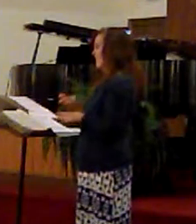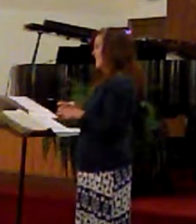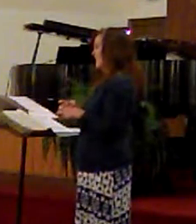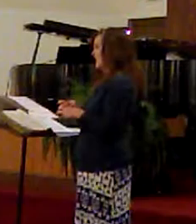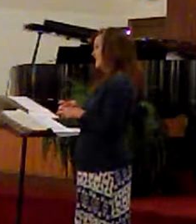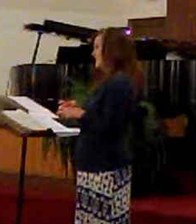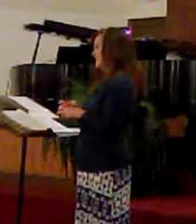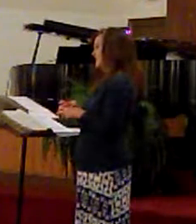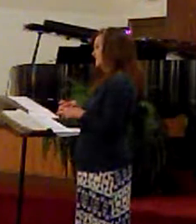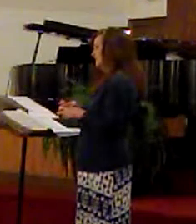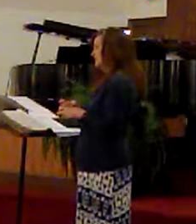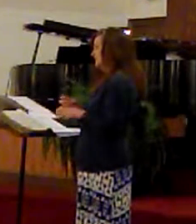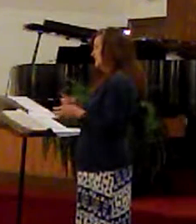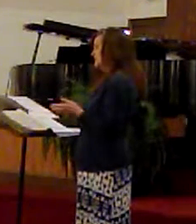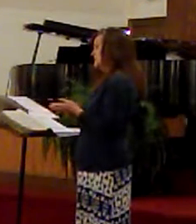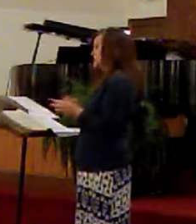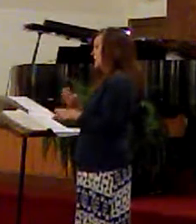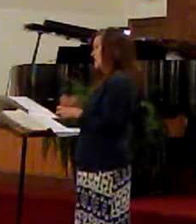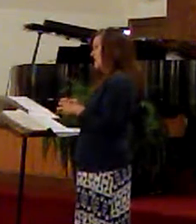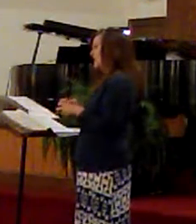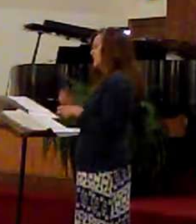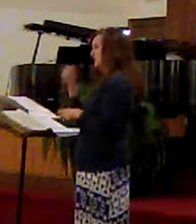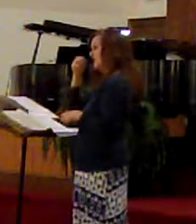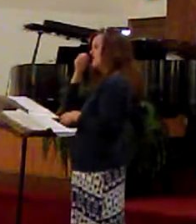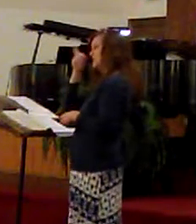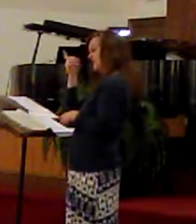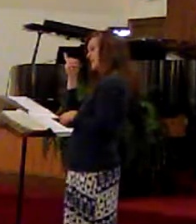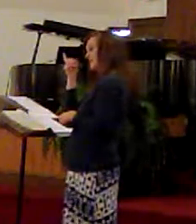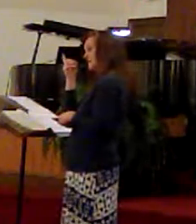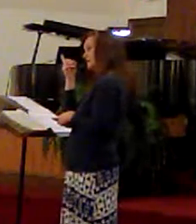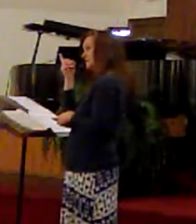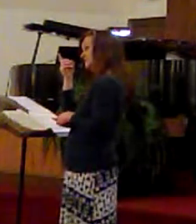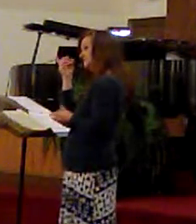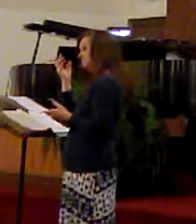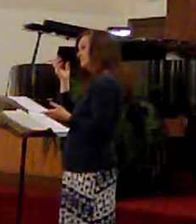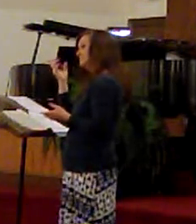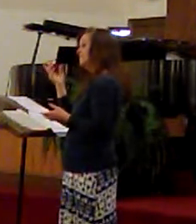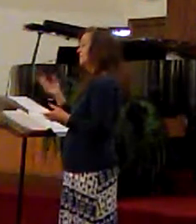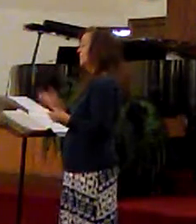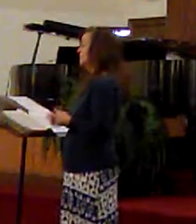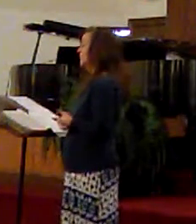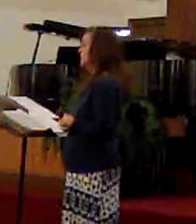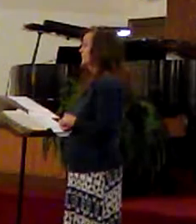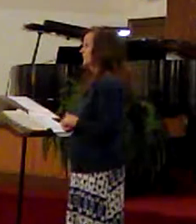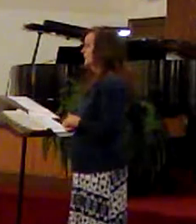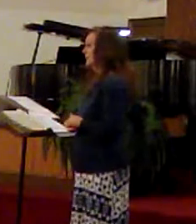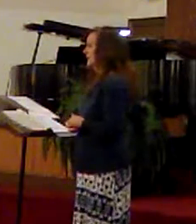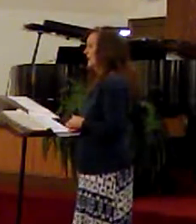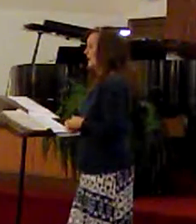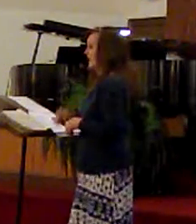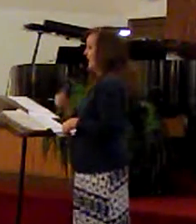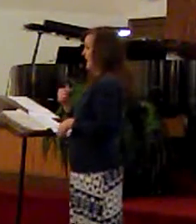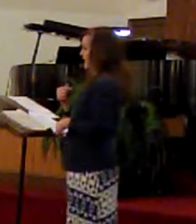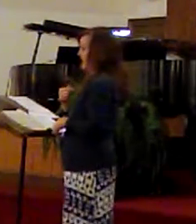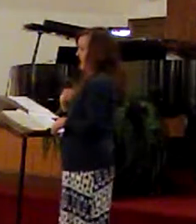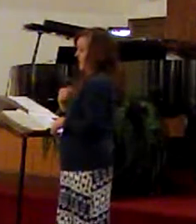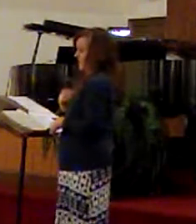understand sometimes. Because it's written in a way that maybe it's written legally and I'm just not legally minded